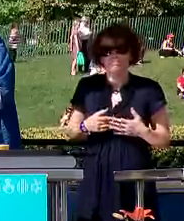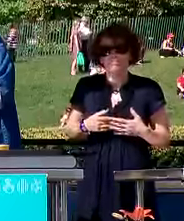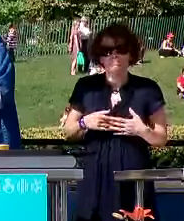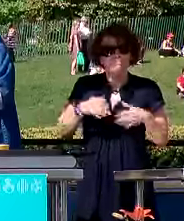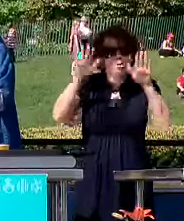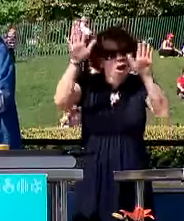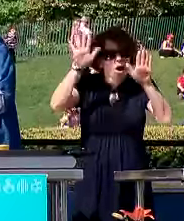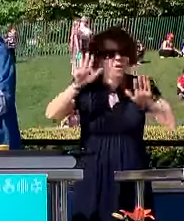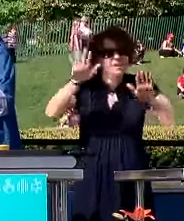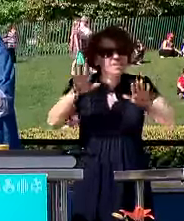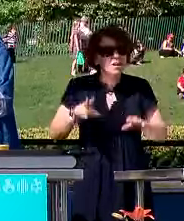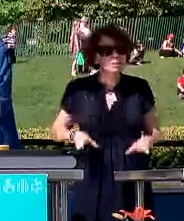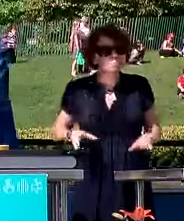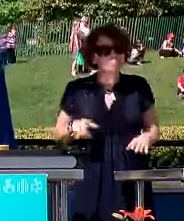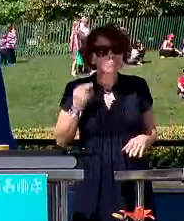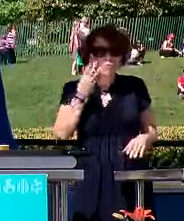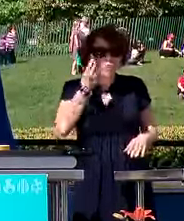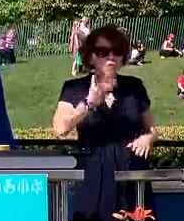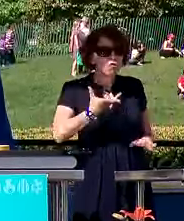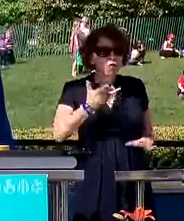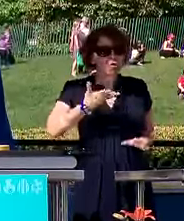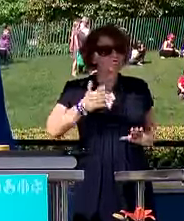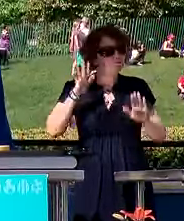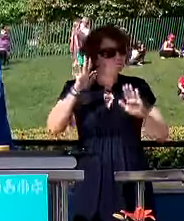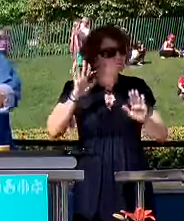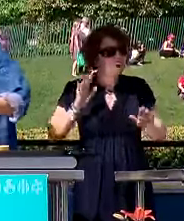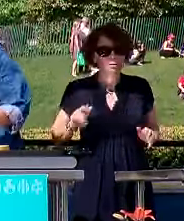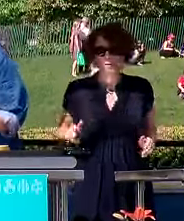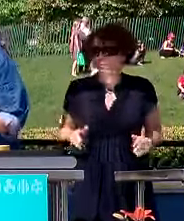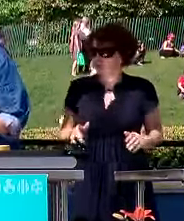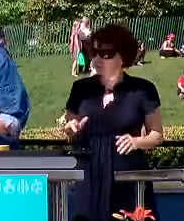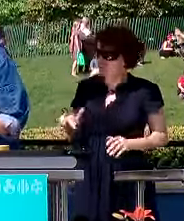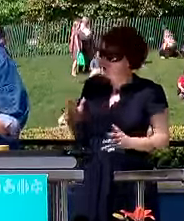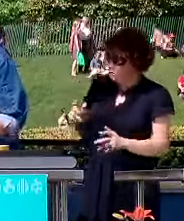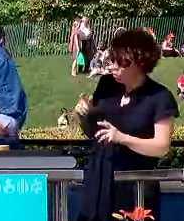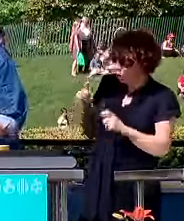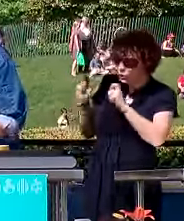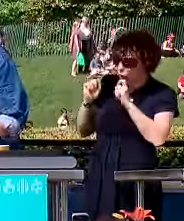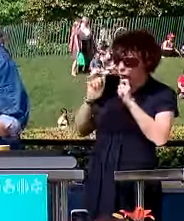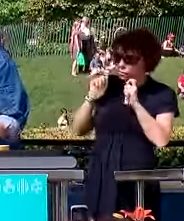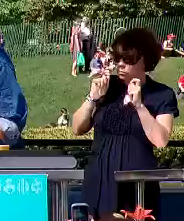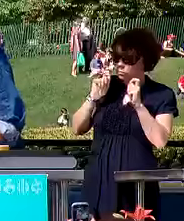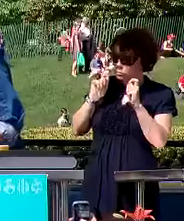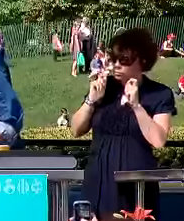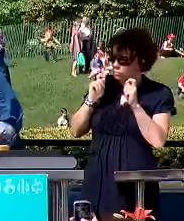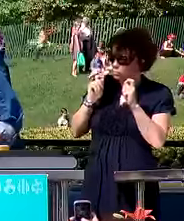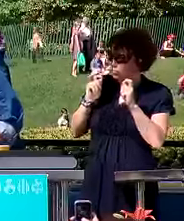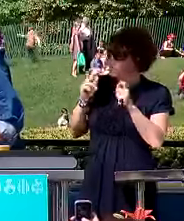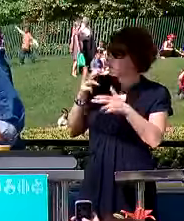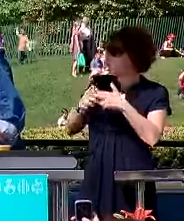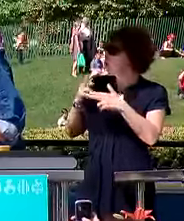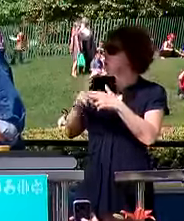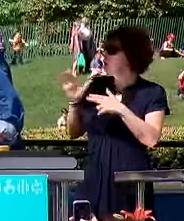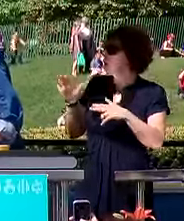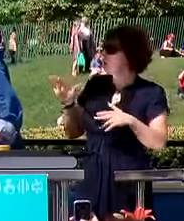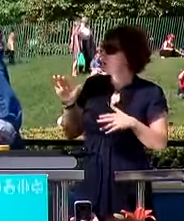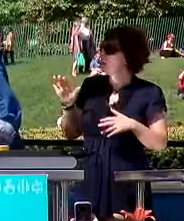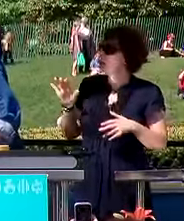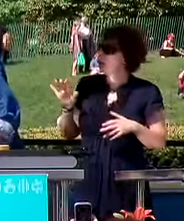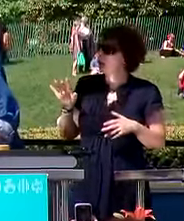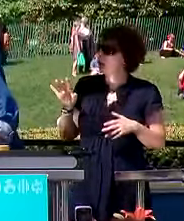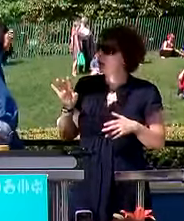Awesome, beautiful, great. That's perfect. Do you want some corn? What's your name?